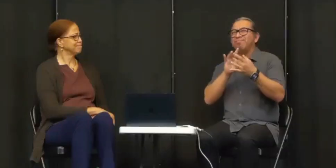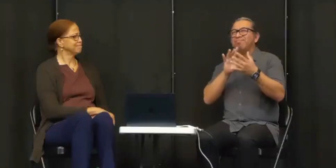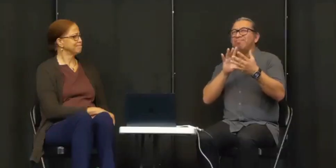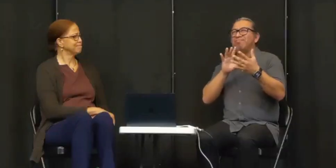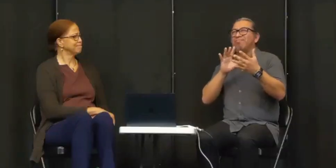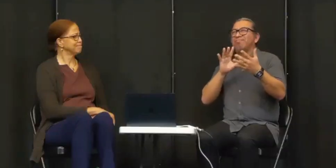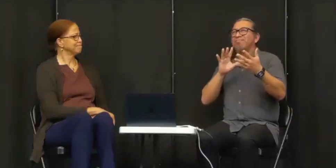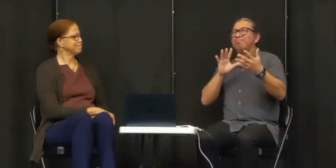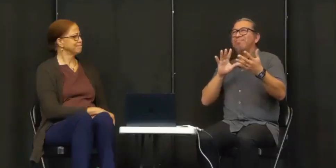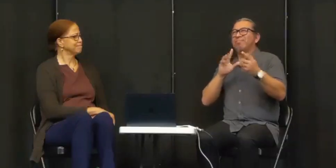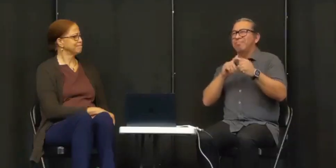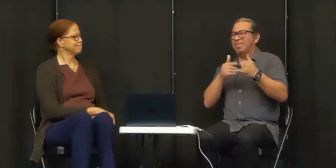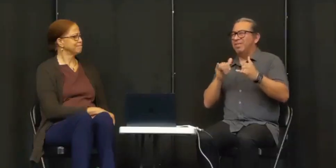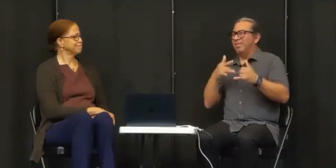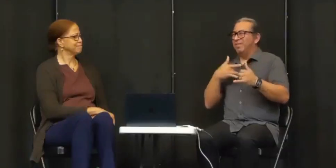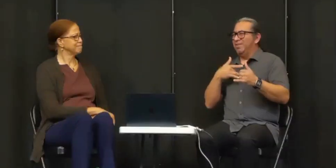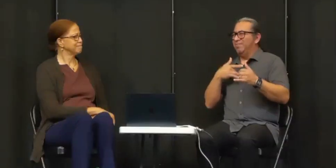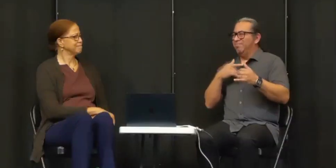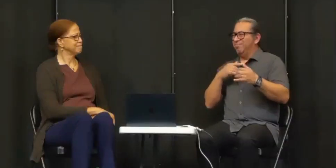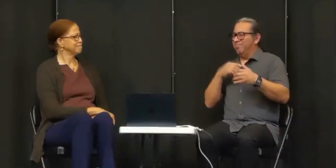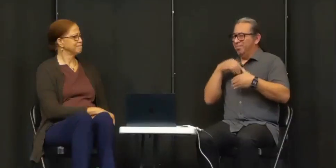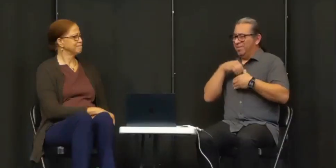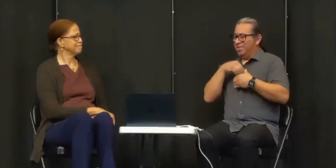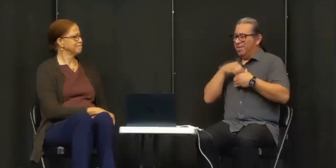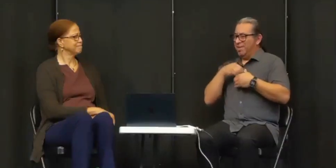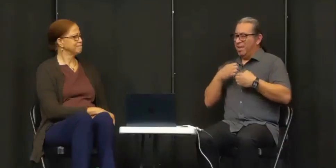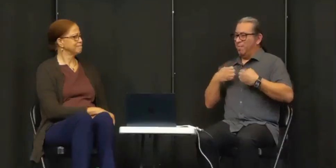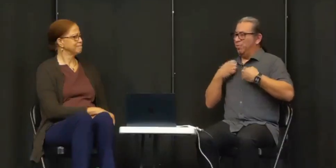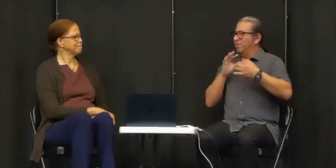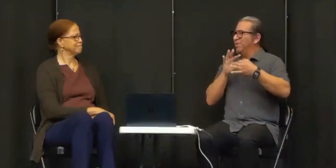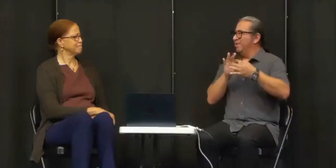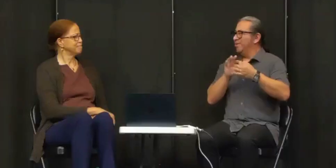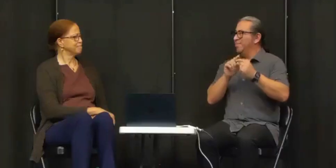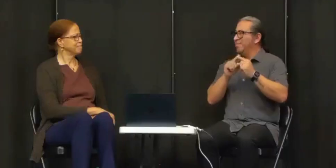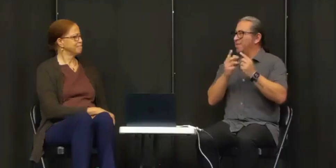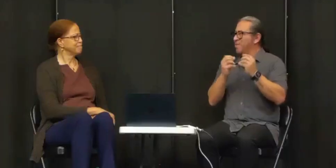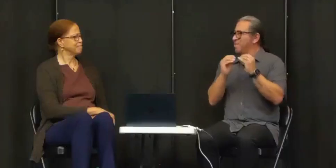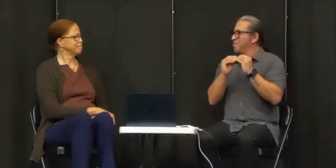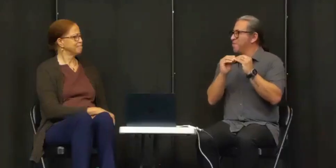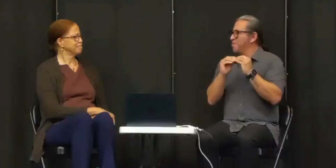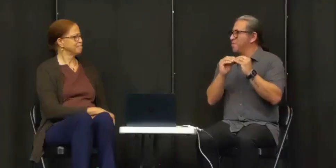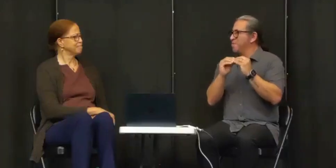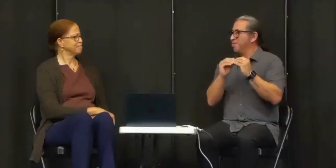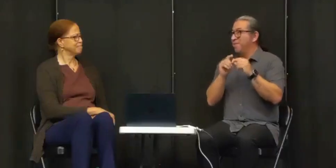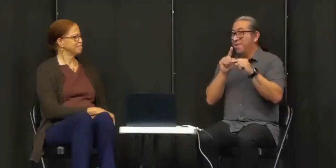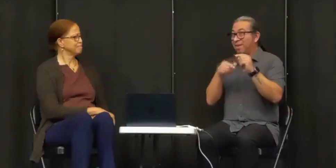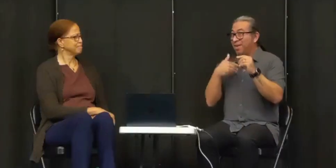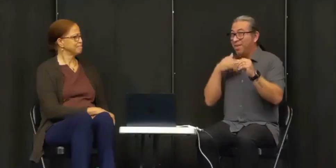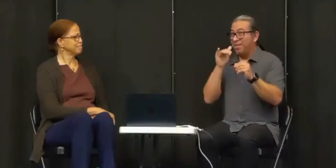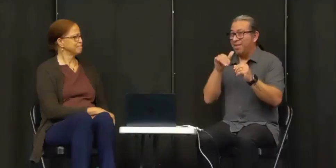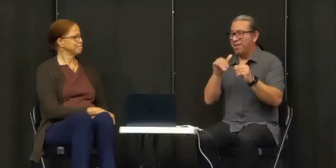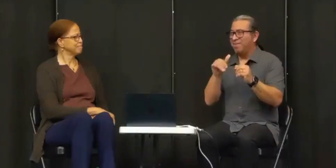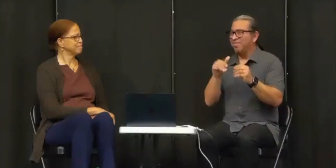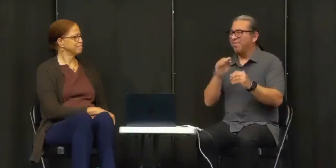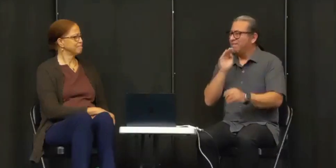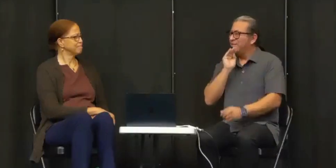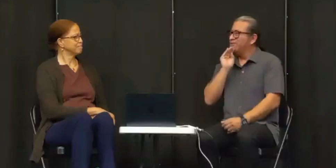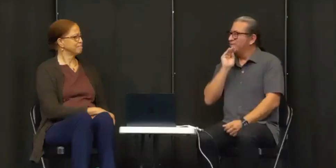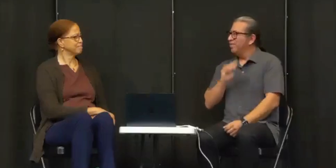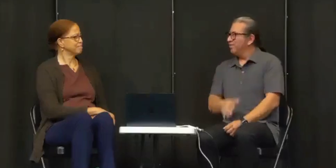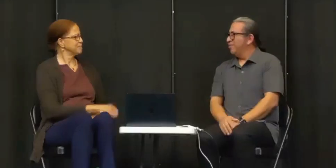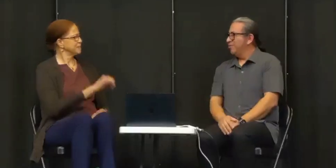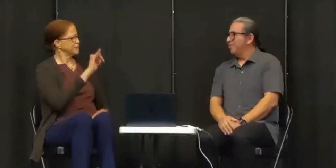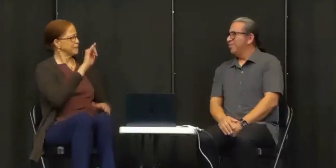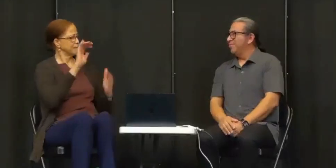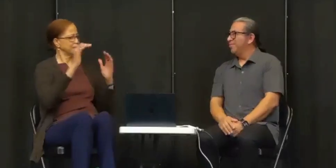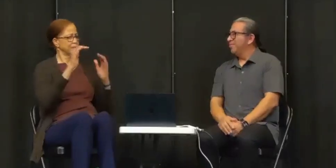communication. But that sorts of melts away. You know, that internal emotional connection also goes